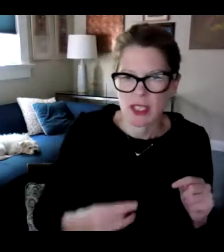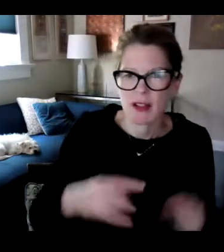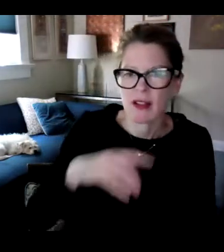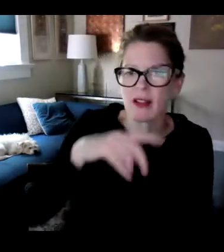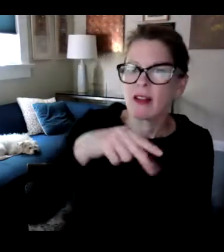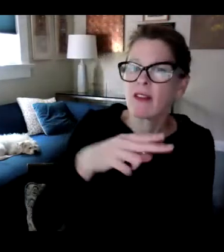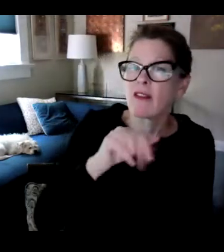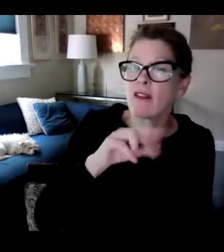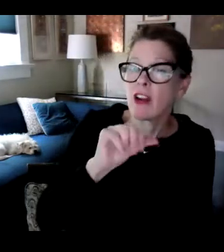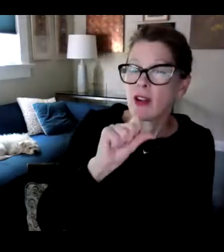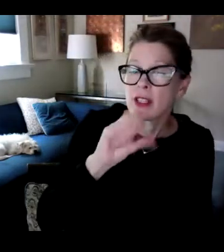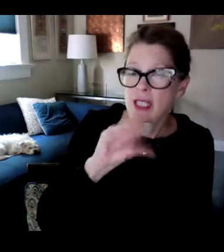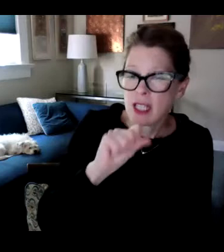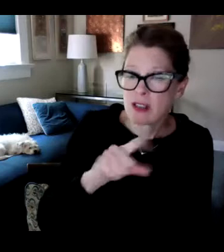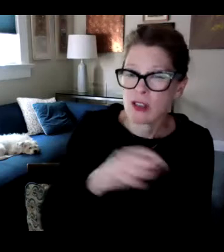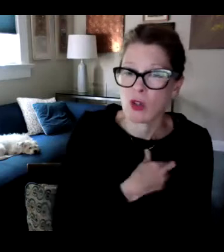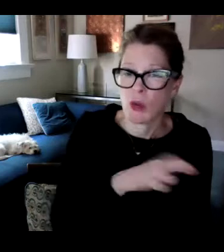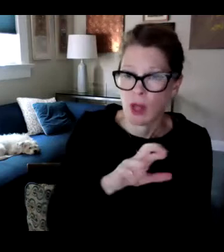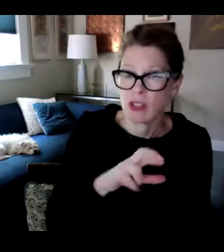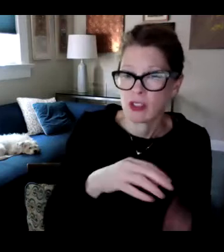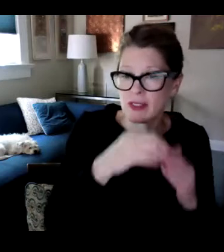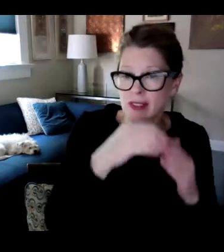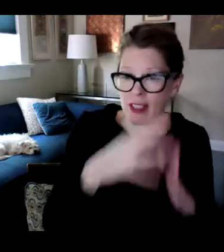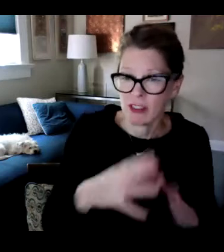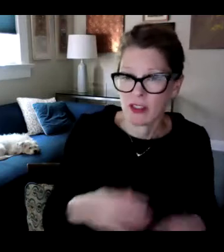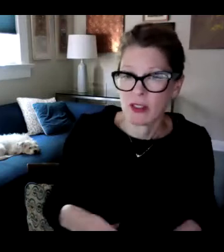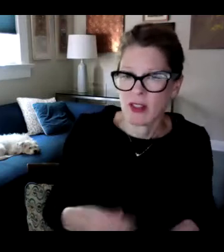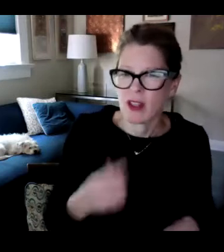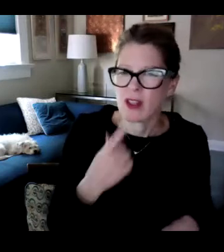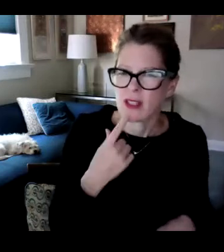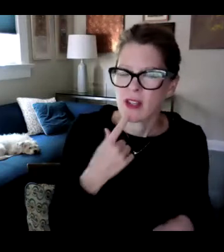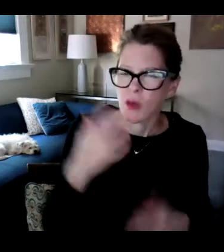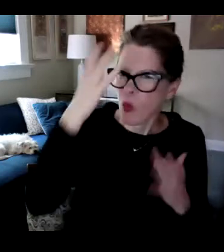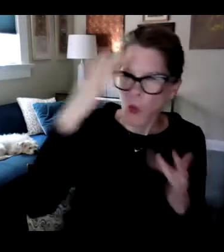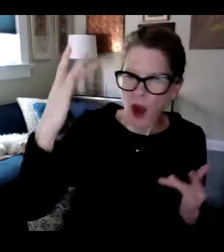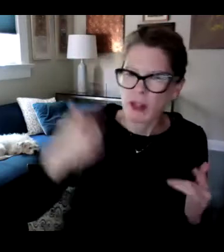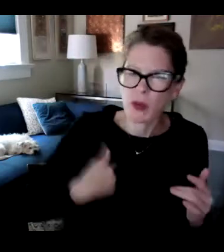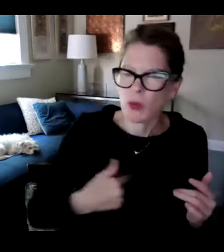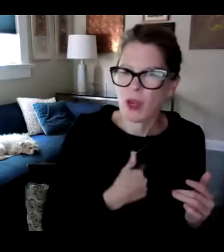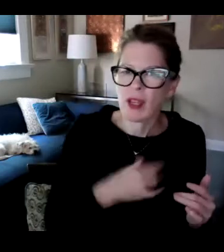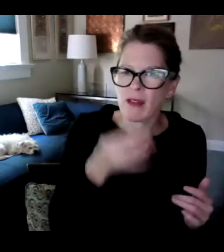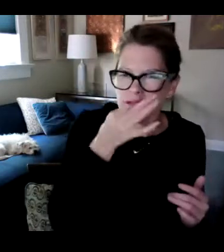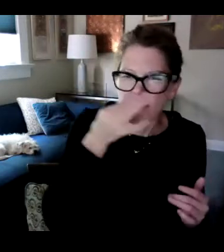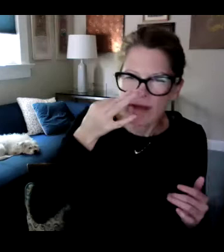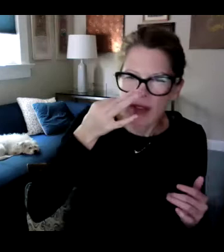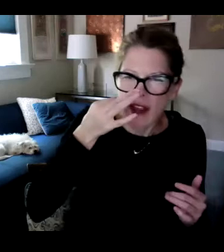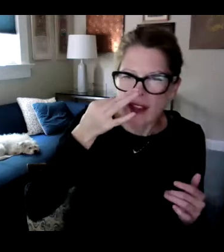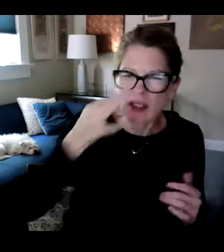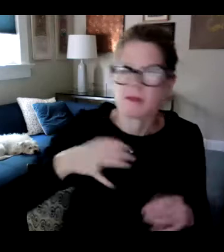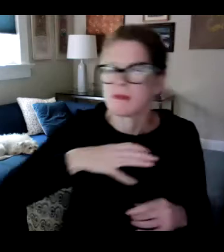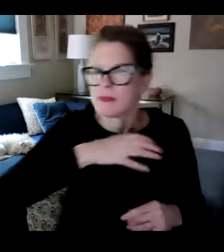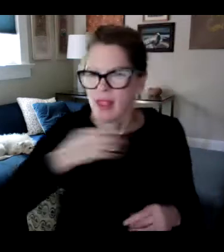fast?" And Jesus said to them, "The wedding guests cannot mourn as long as the bridegroom is with